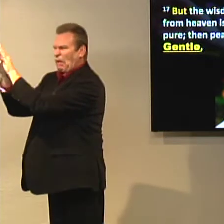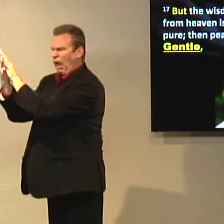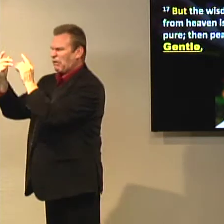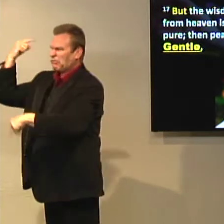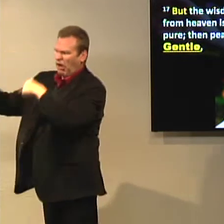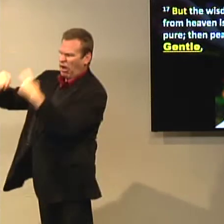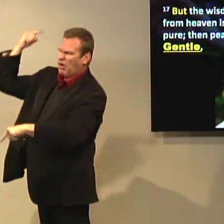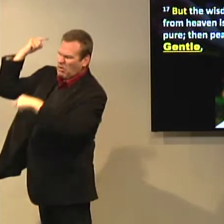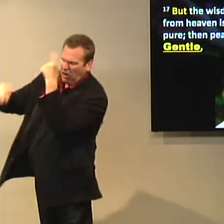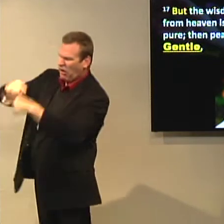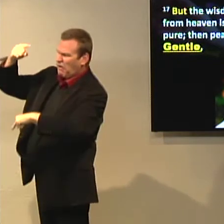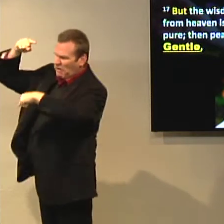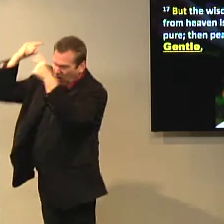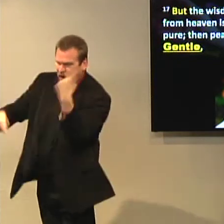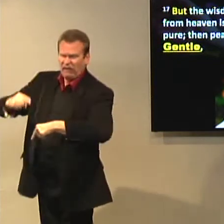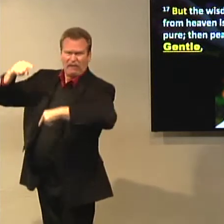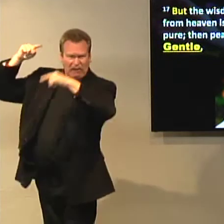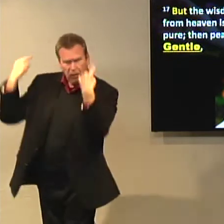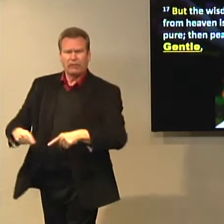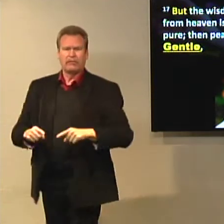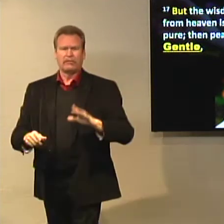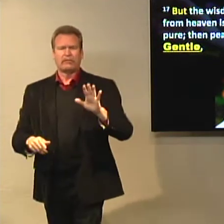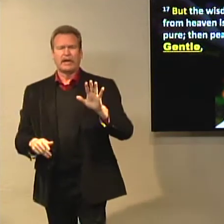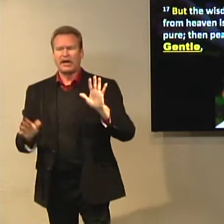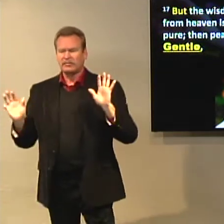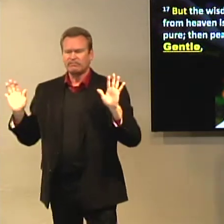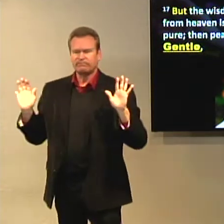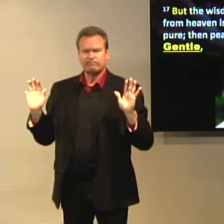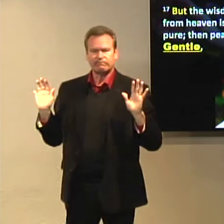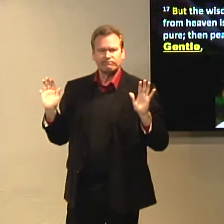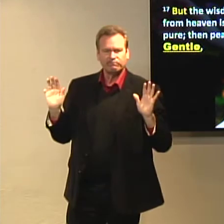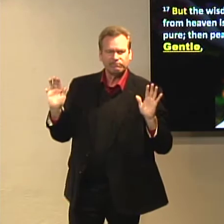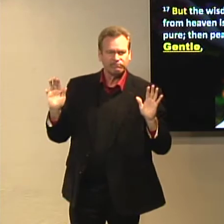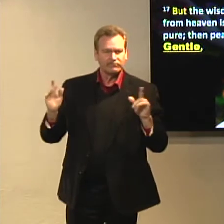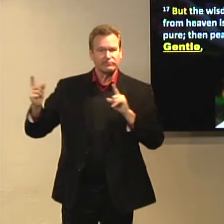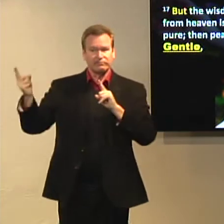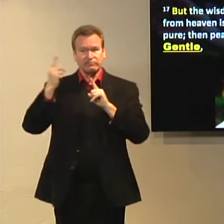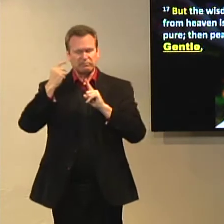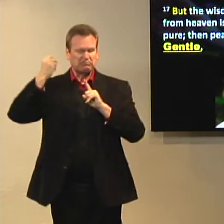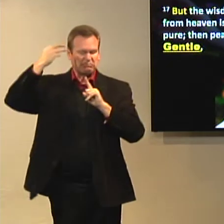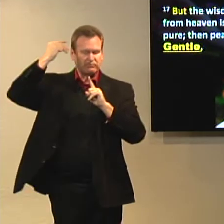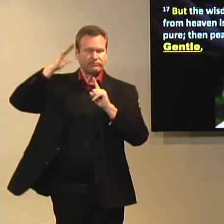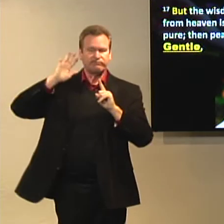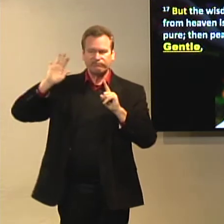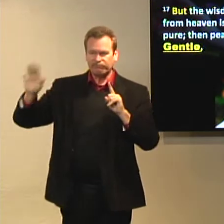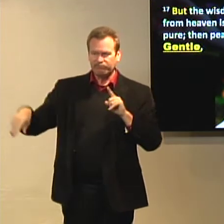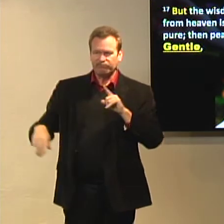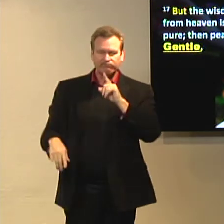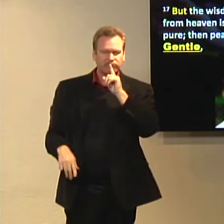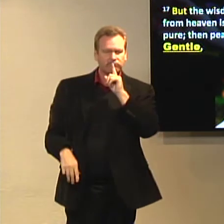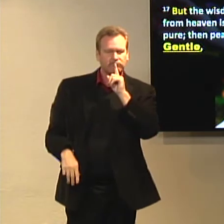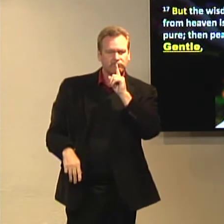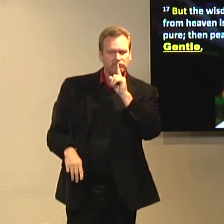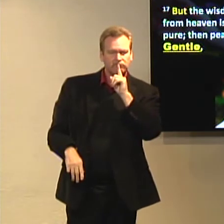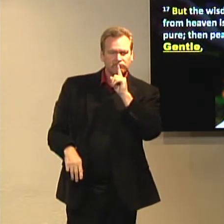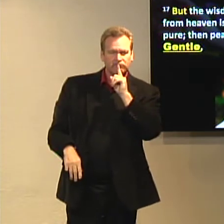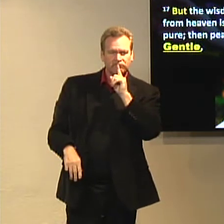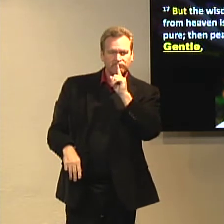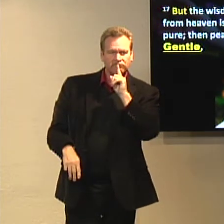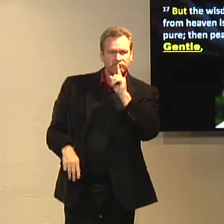There's rage going on everywhere. People are always having these terrible, terrible arguments. And you see that in the world.